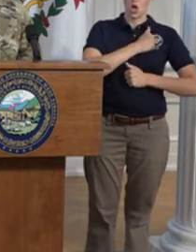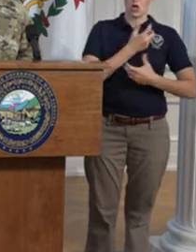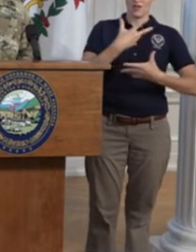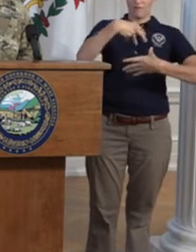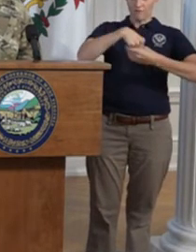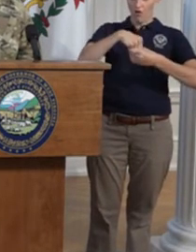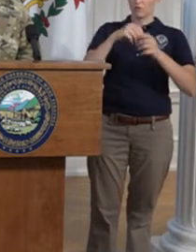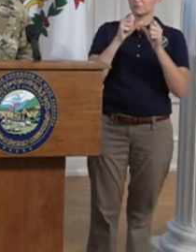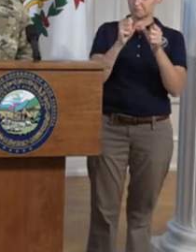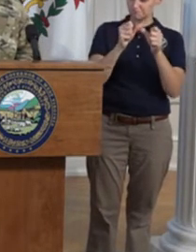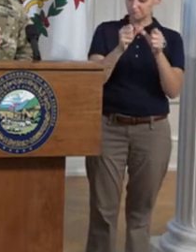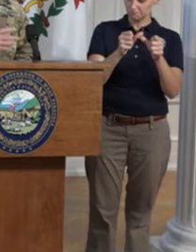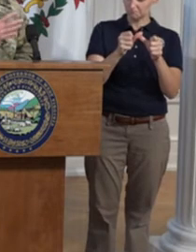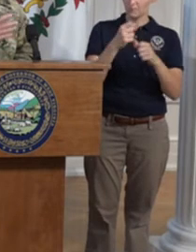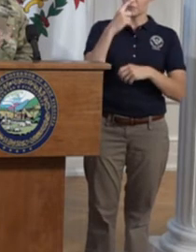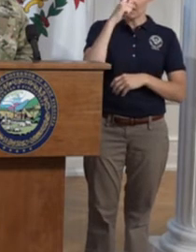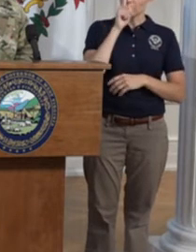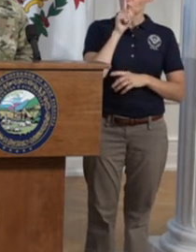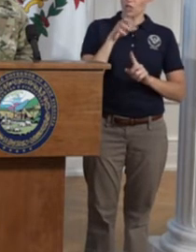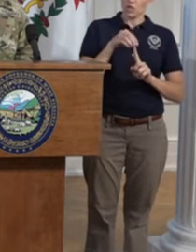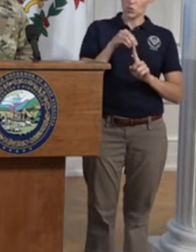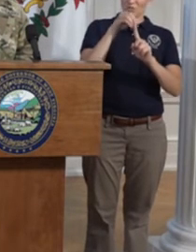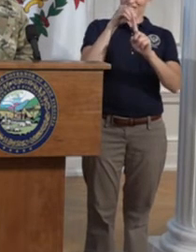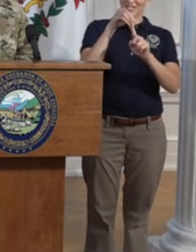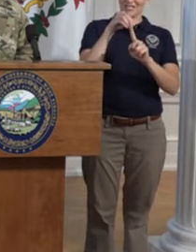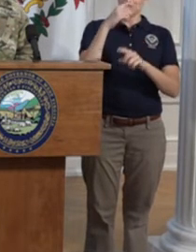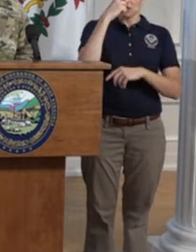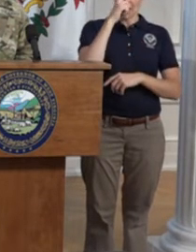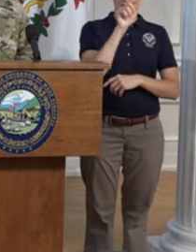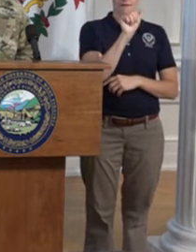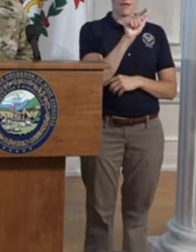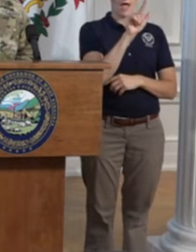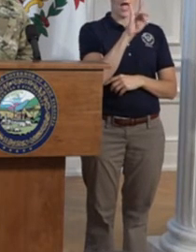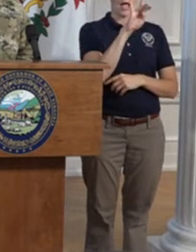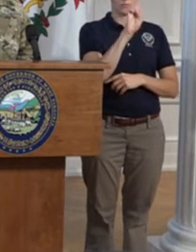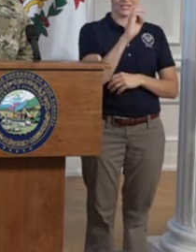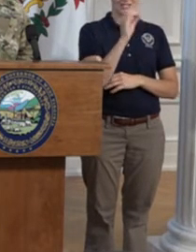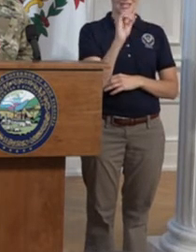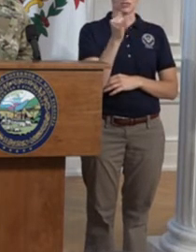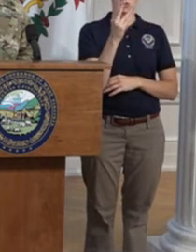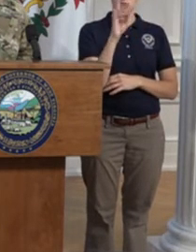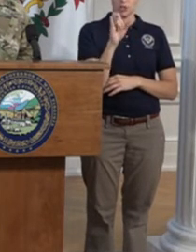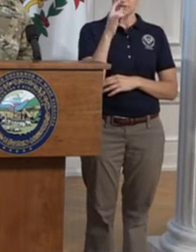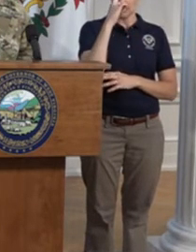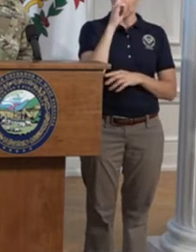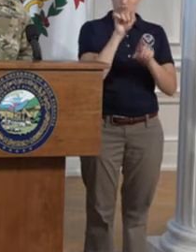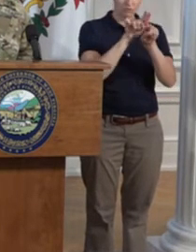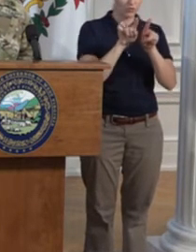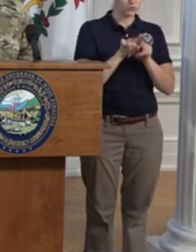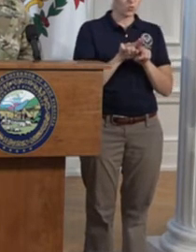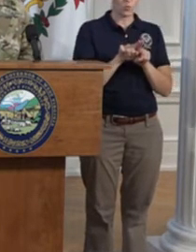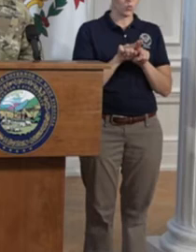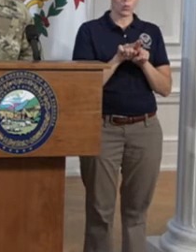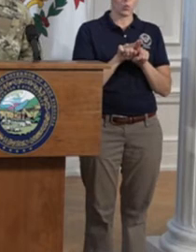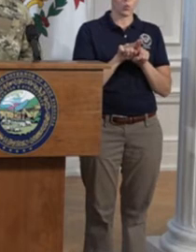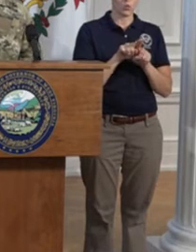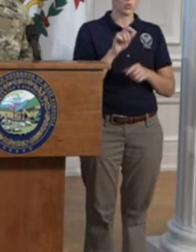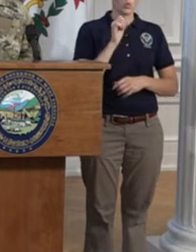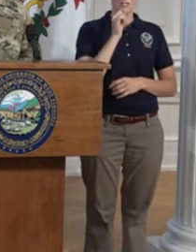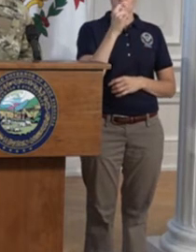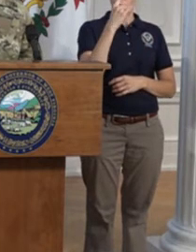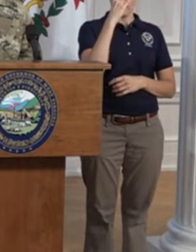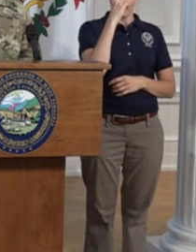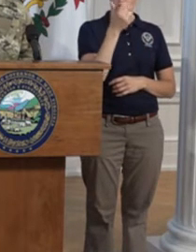unique that, and I think Albie and Jimmy would tell us that I don't think there is a state in this